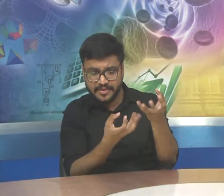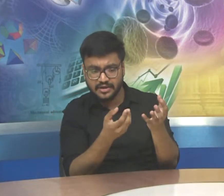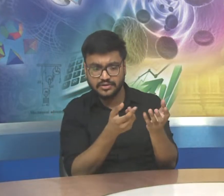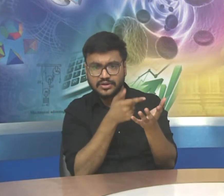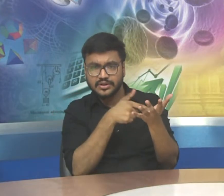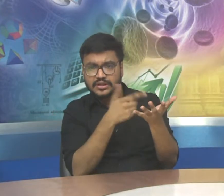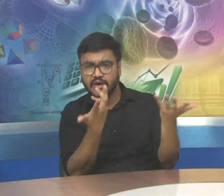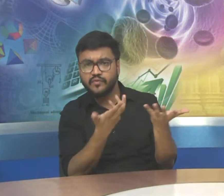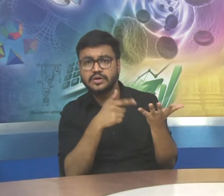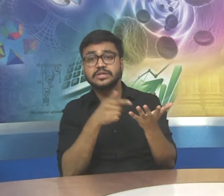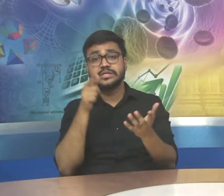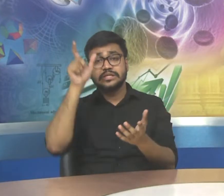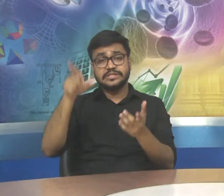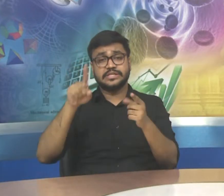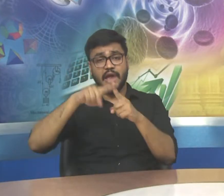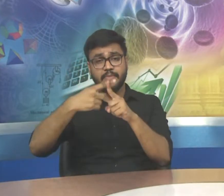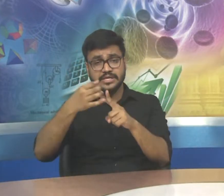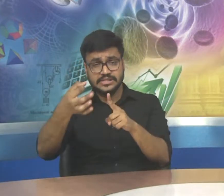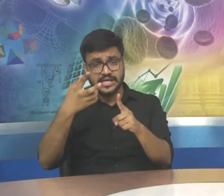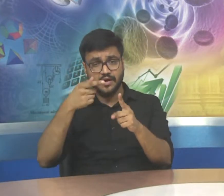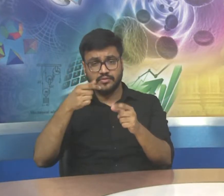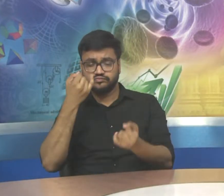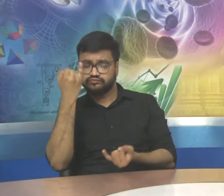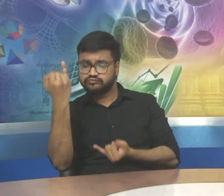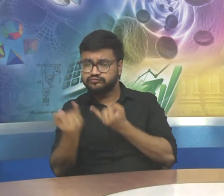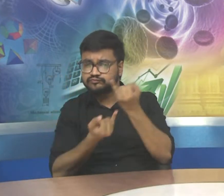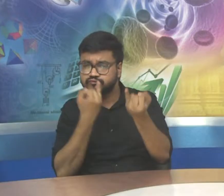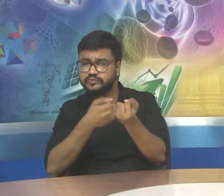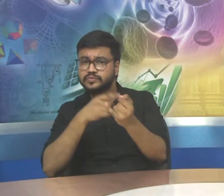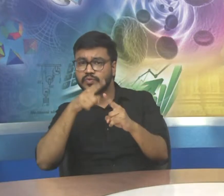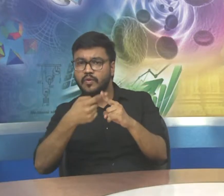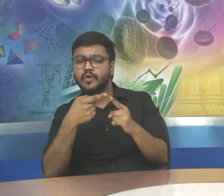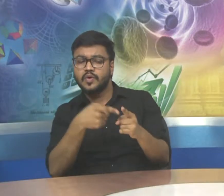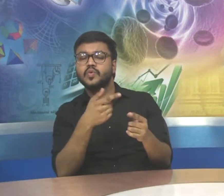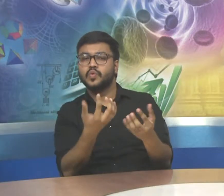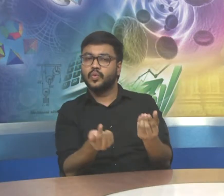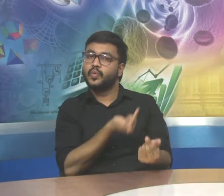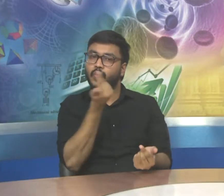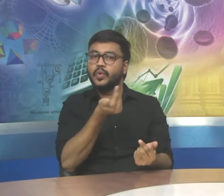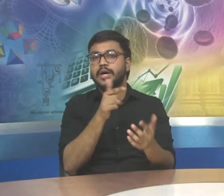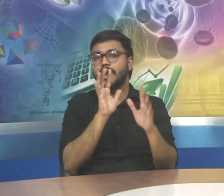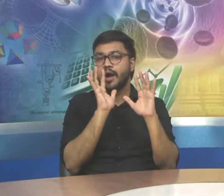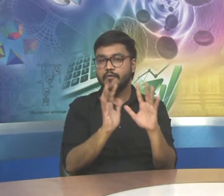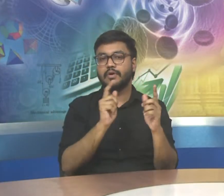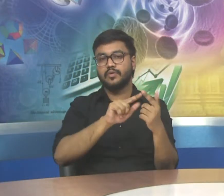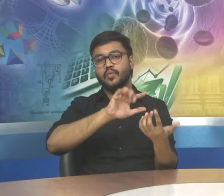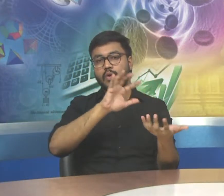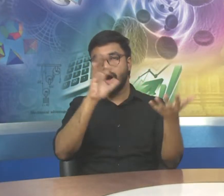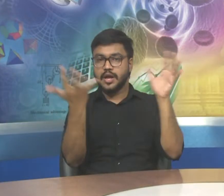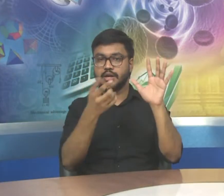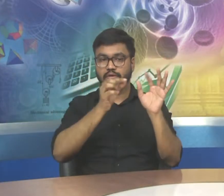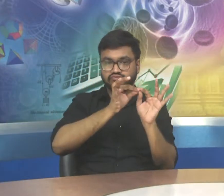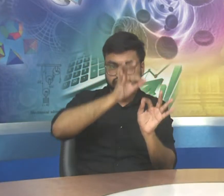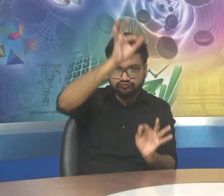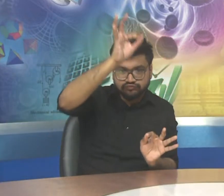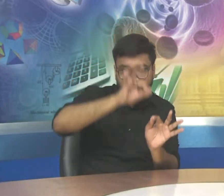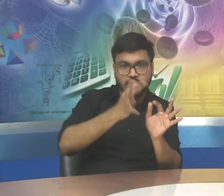use. So everyone understands the same thing at once.